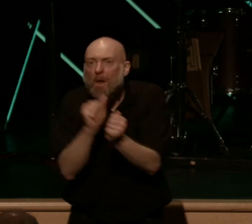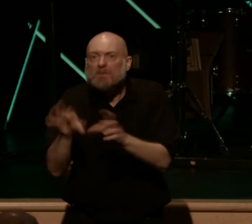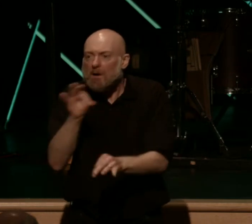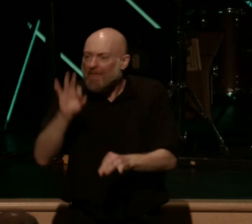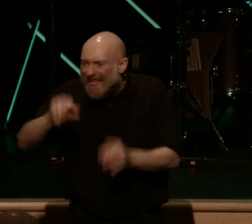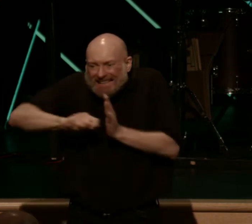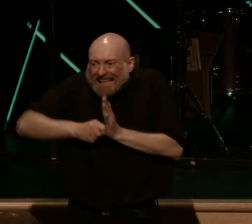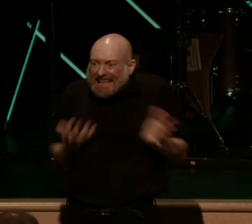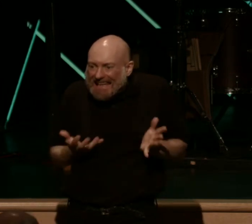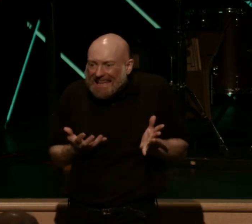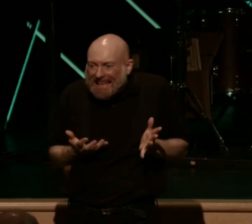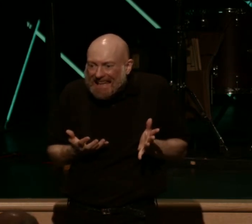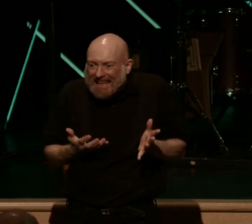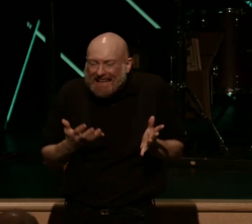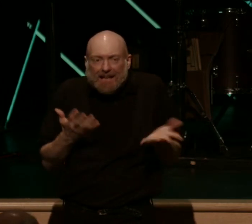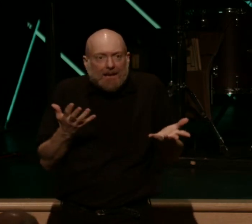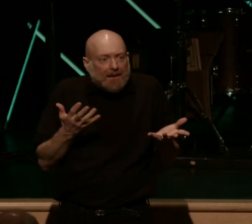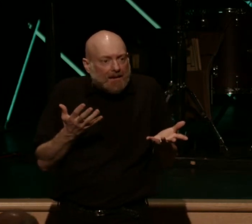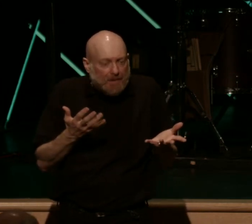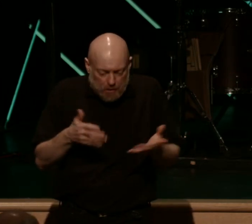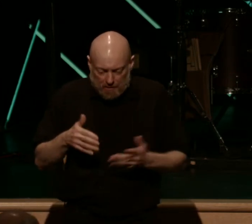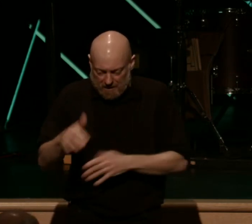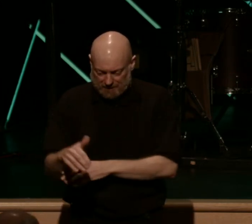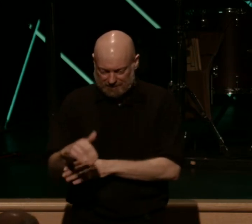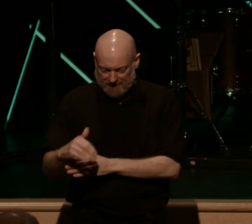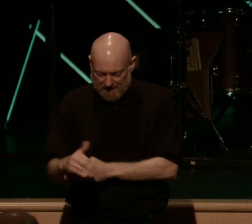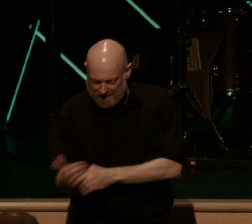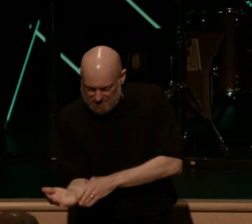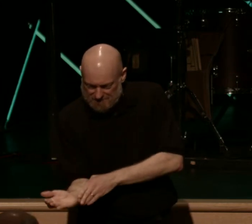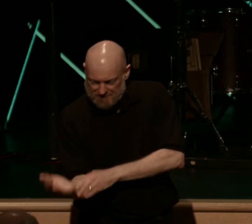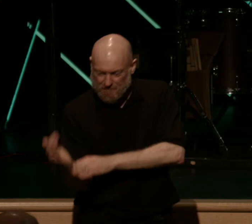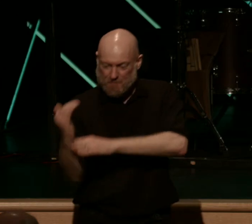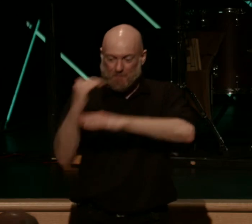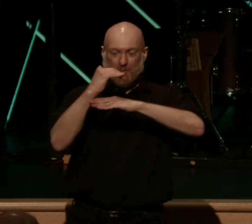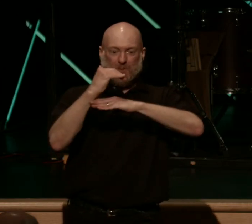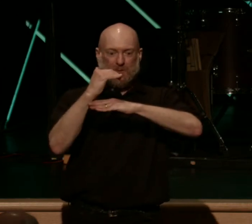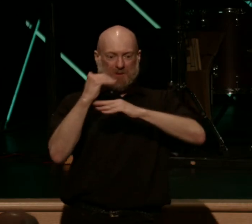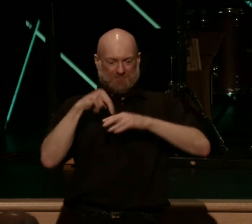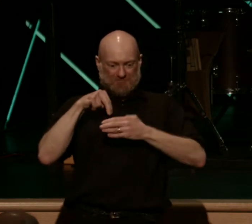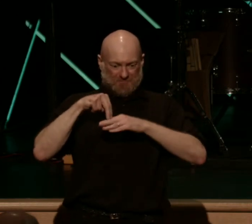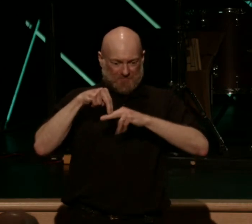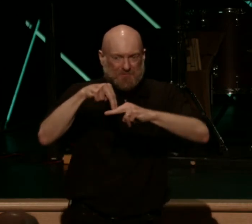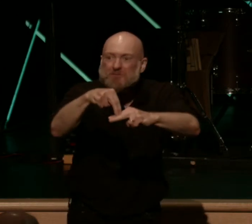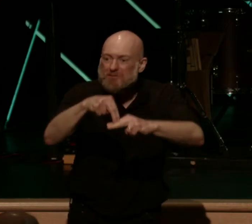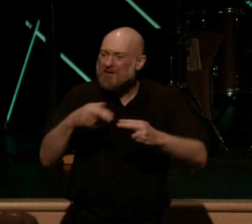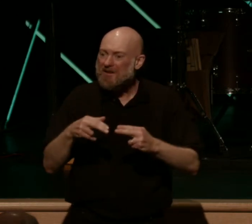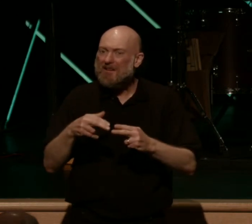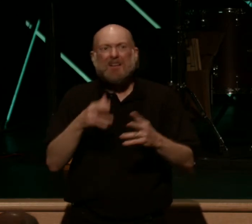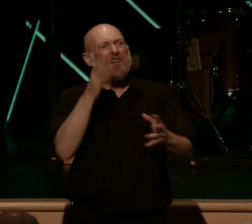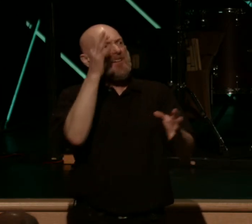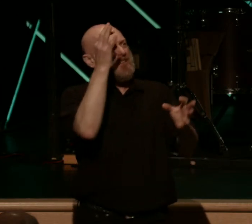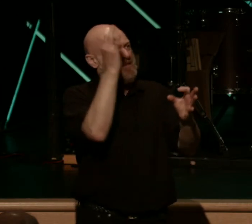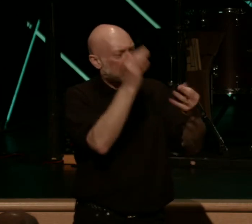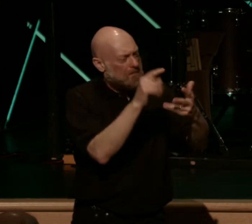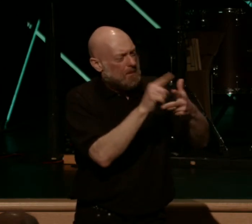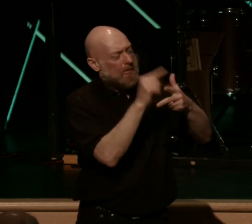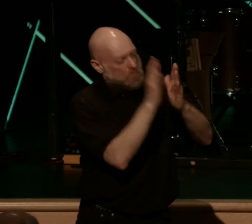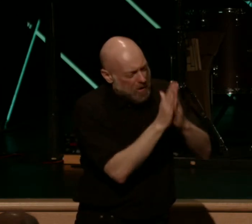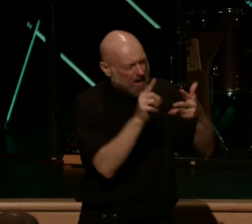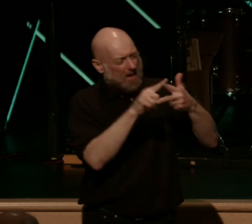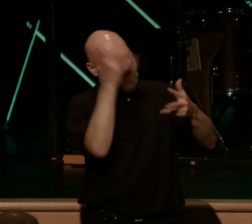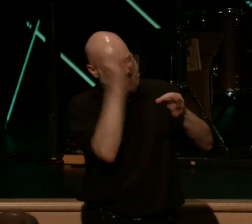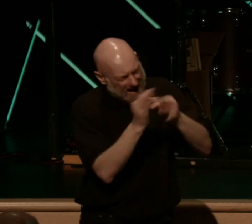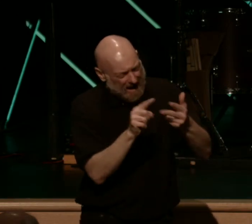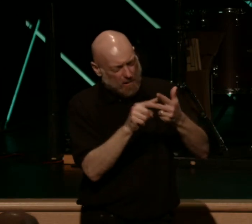Spirit. Lift up a spiritual sail by pursuing a lifestyle of prayer and a lifestyle of faith and a lifestyle of making war